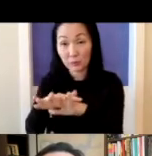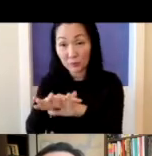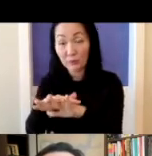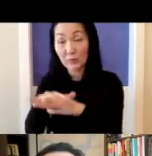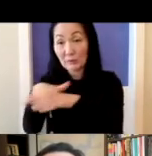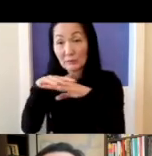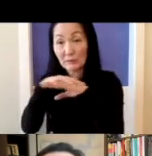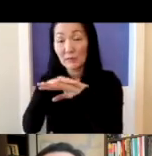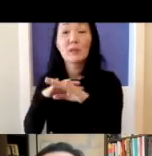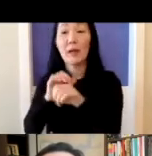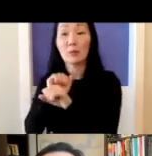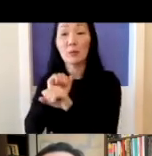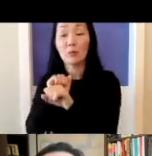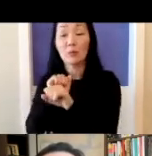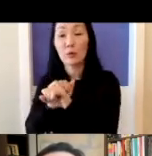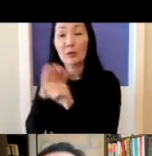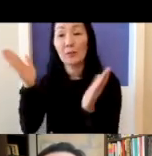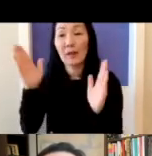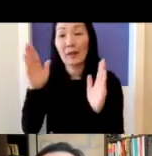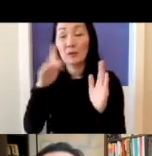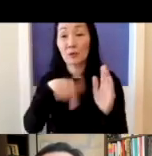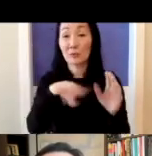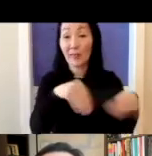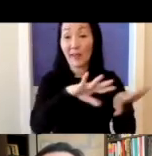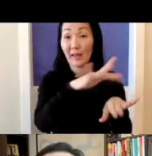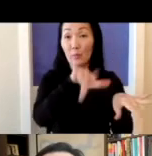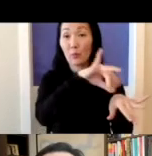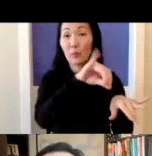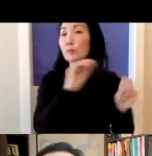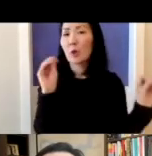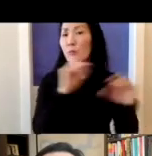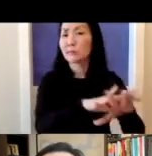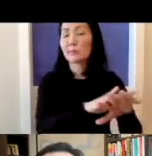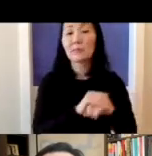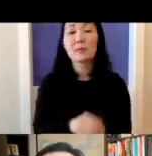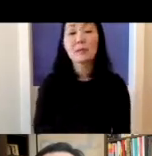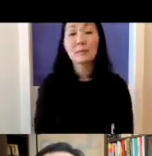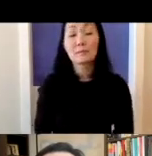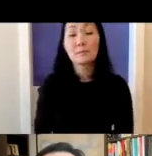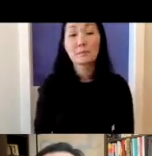of hustle. The fact of the matter is that 75% of firms